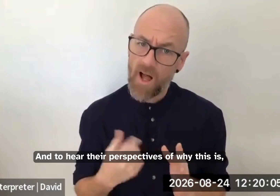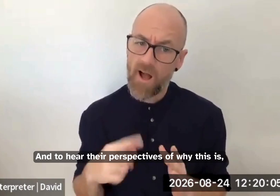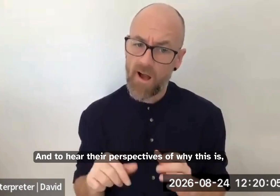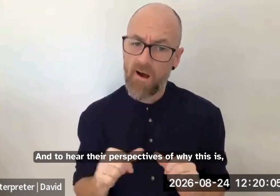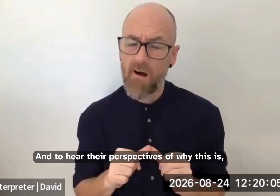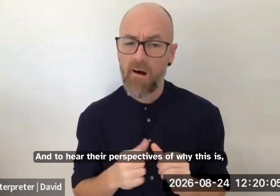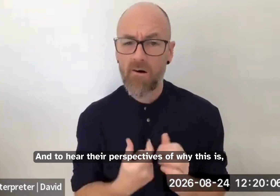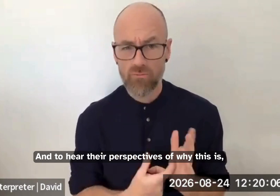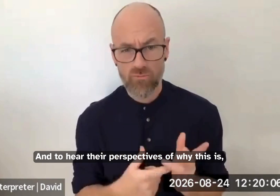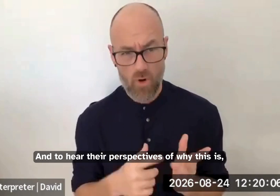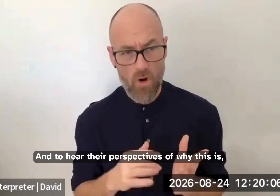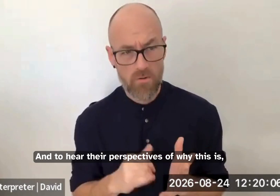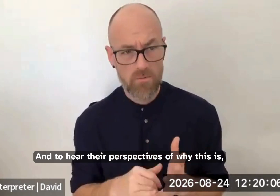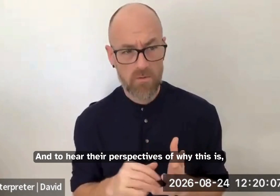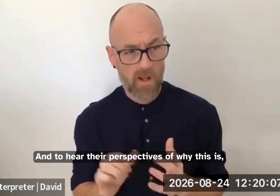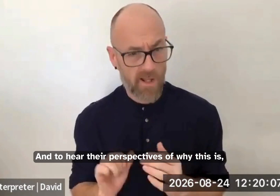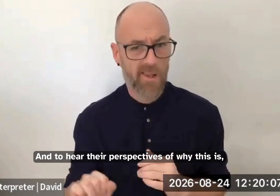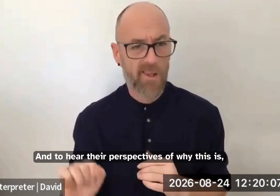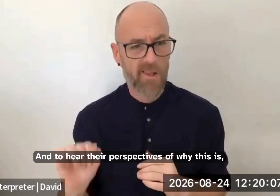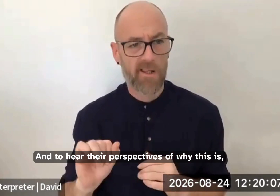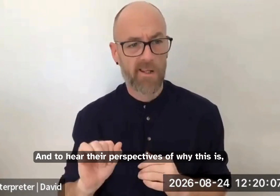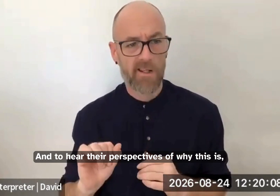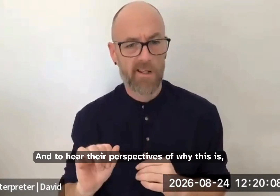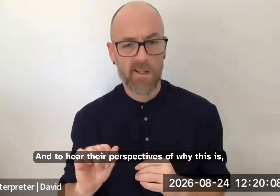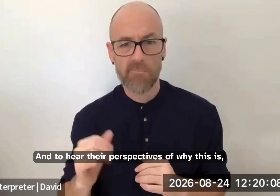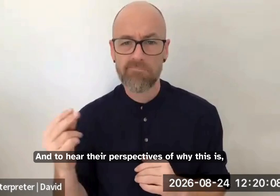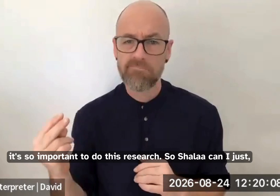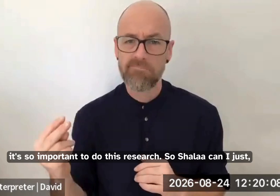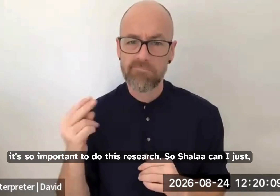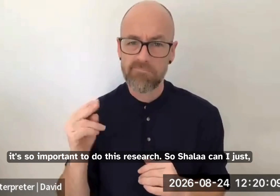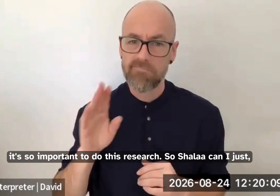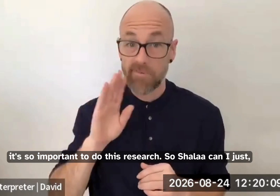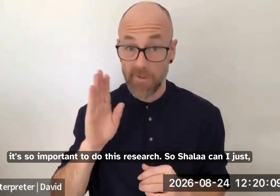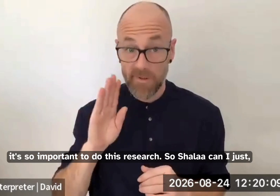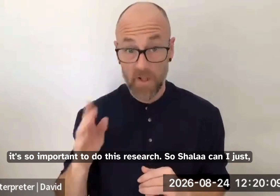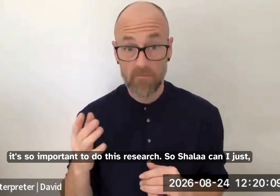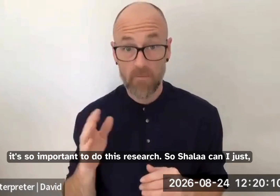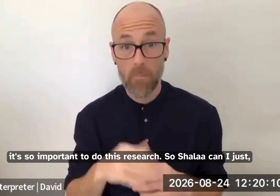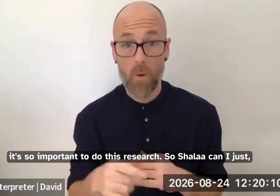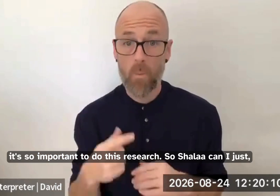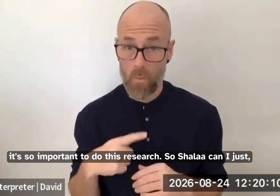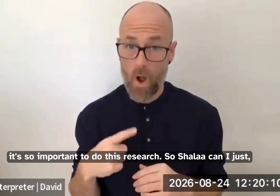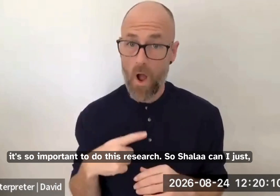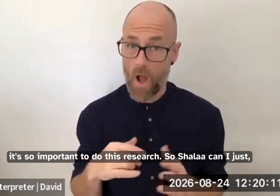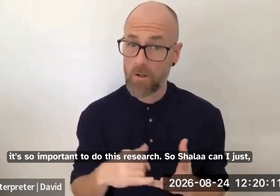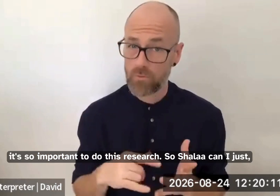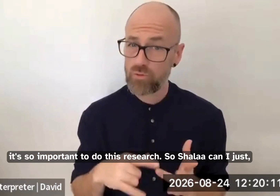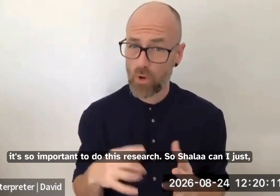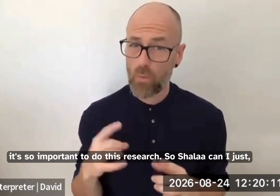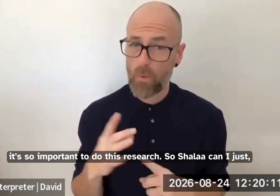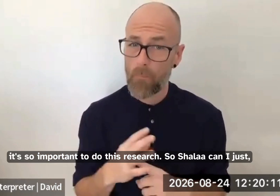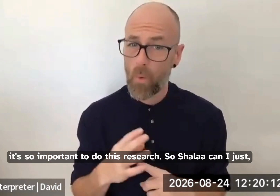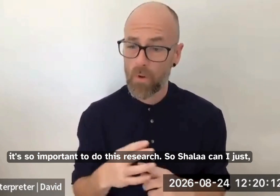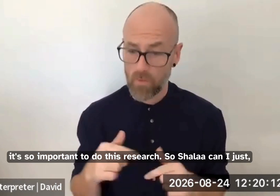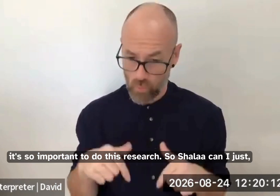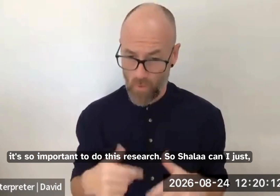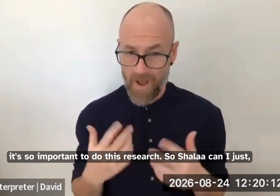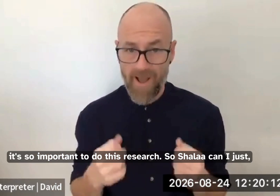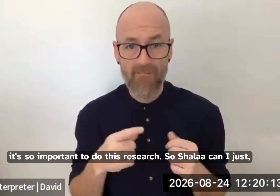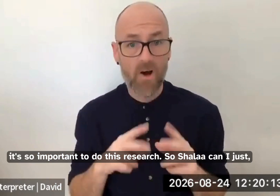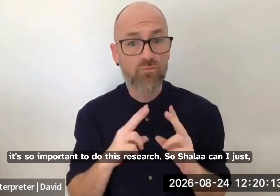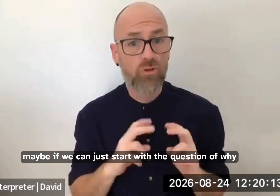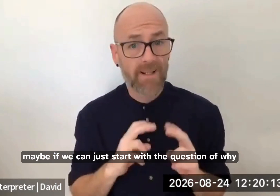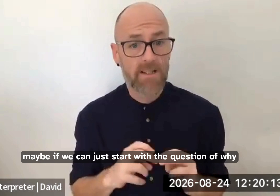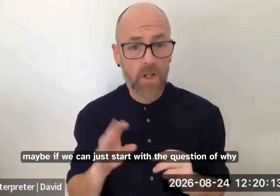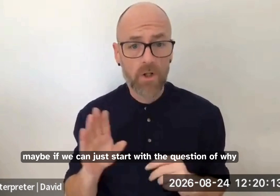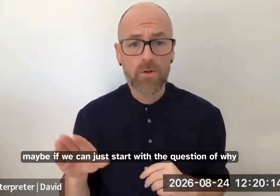Ros and to hear their perspectives of why this is it's so important to do this research. So Shalar, can